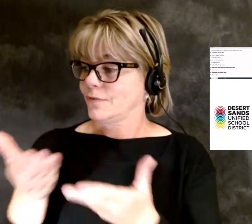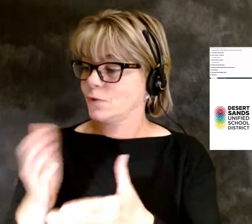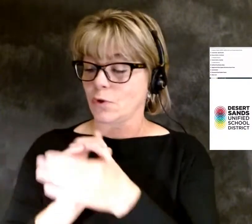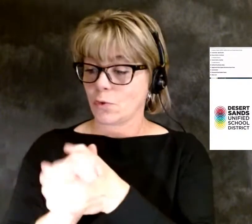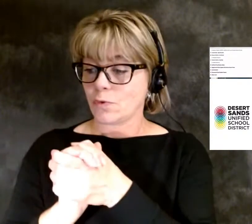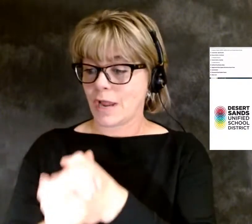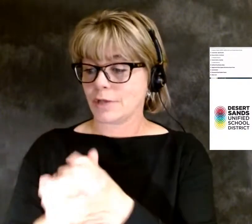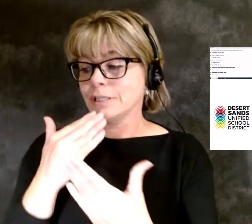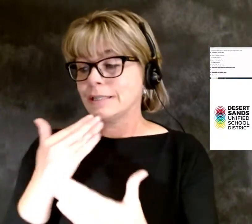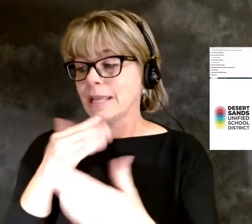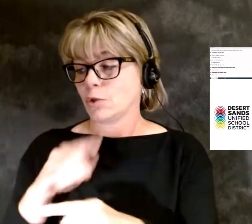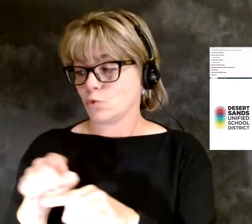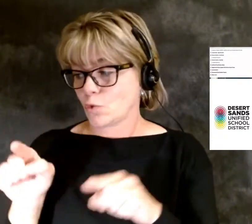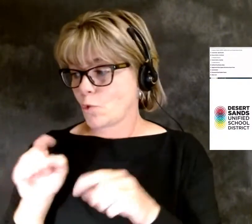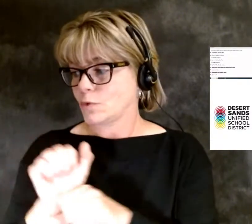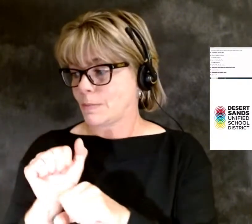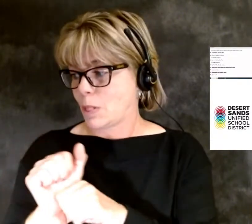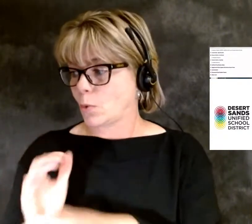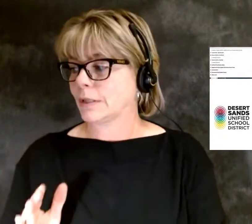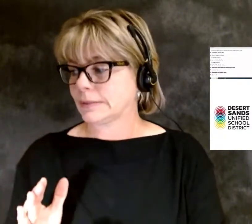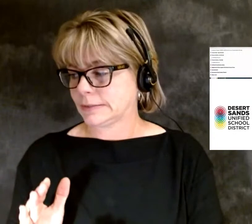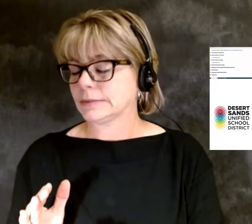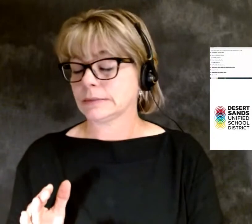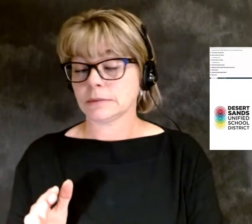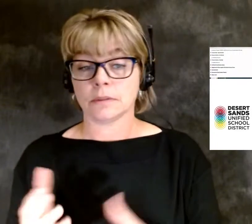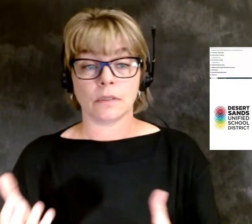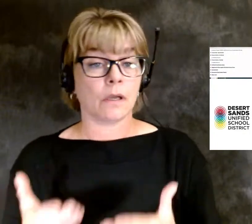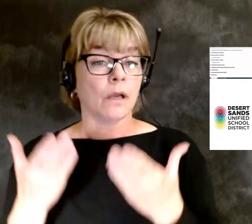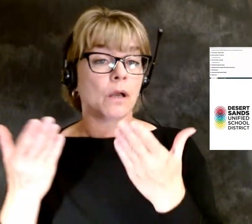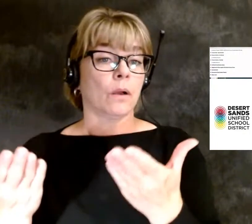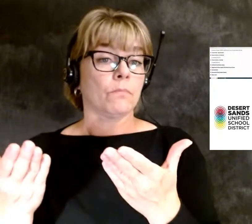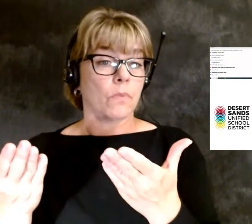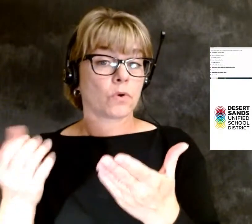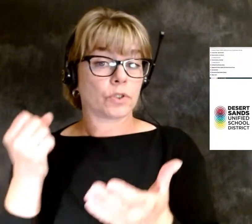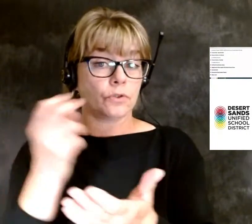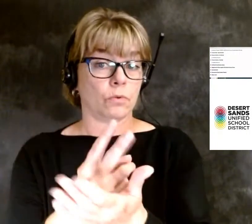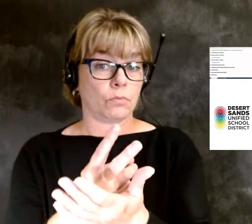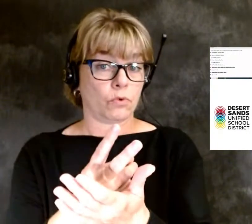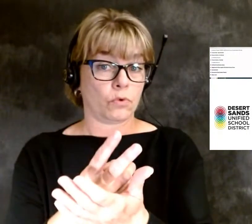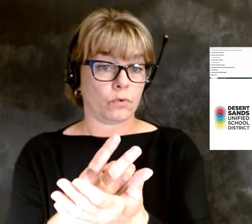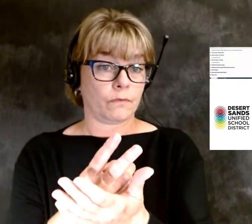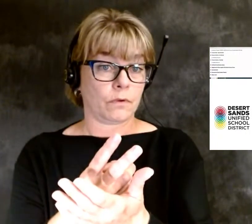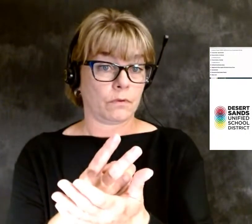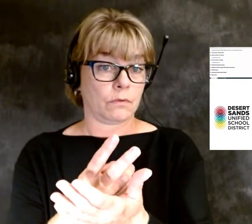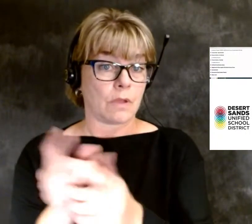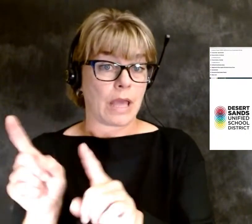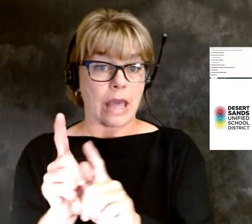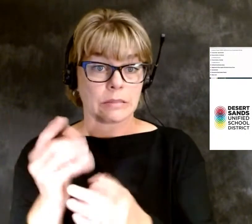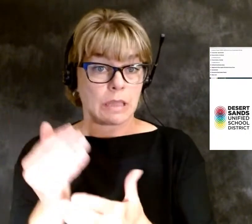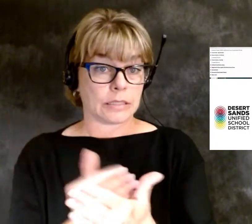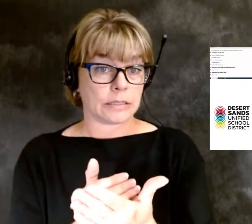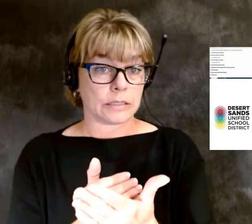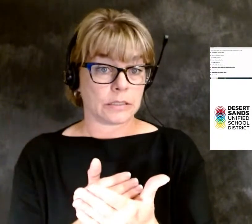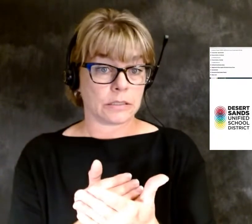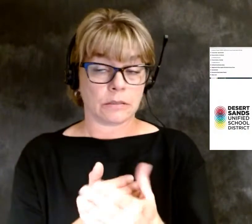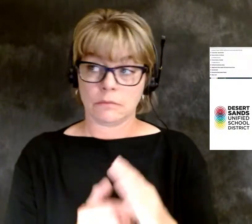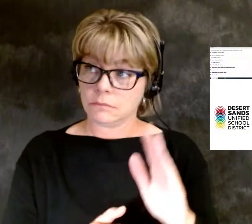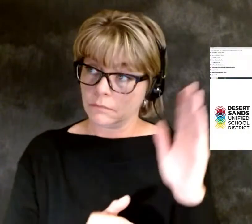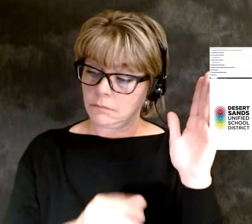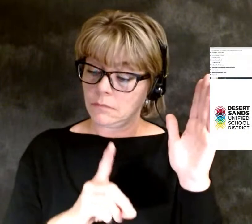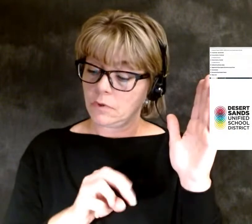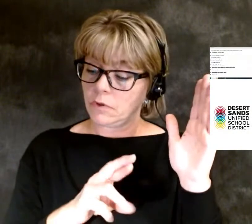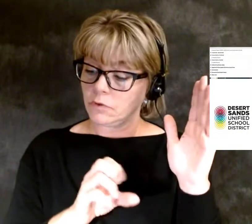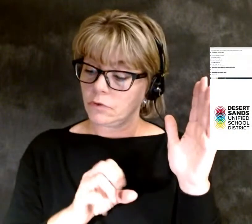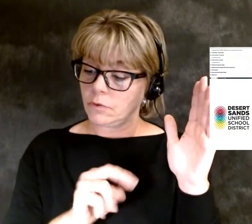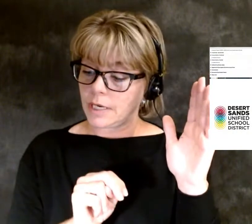you to those employees. Is there a motion to approve the recommendation as listed? Move. Mr. Duran,